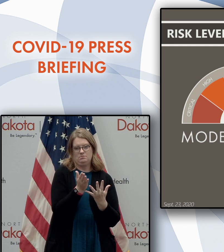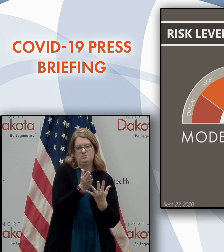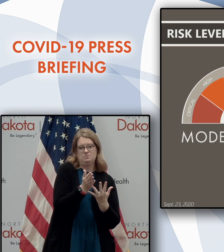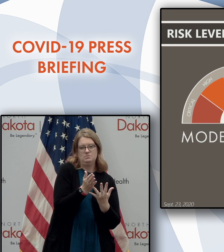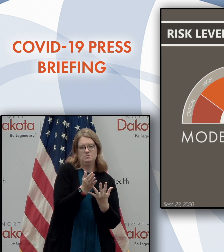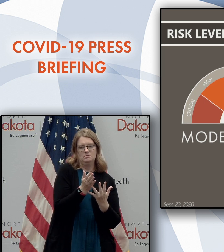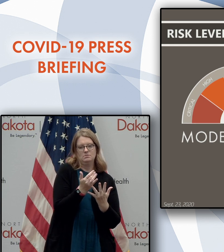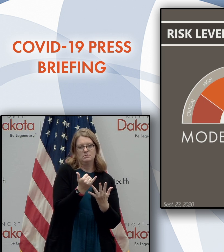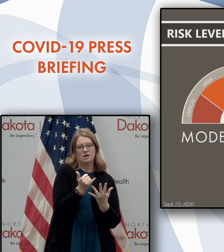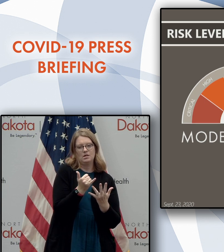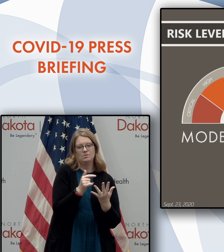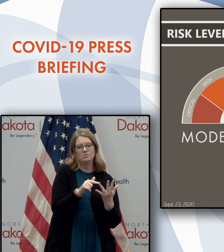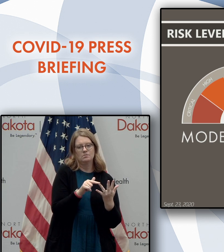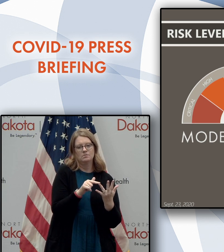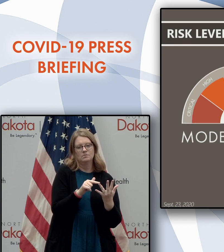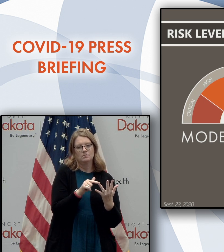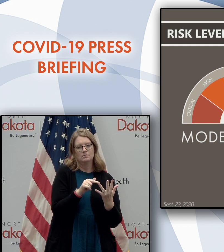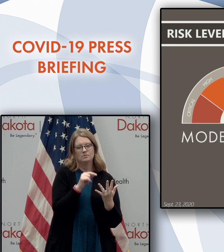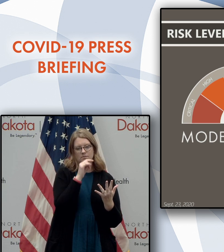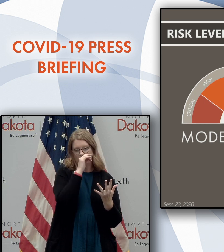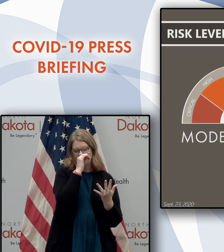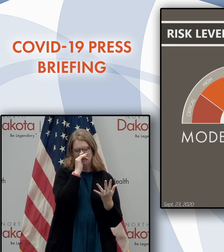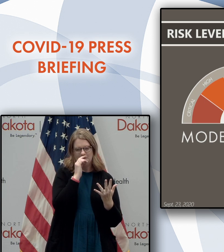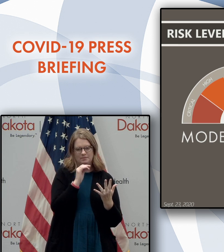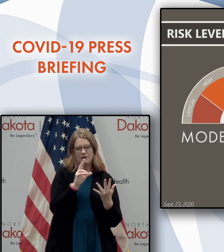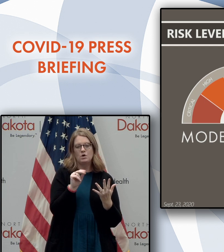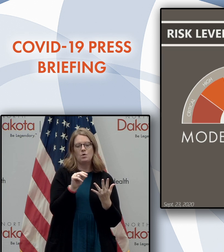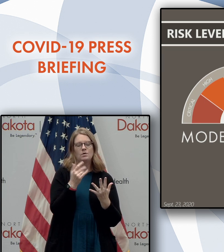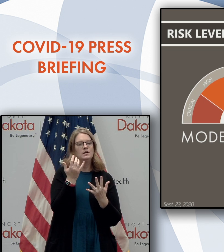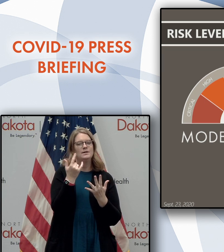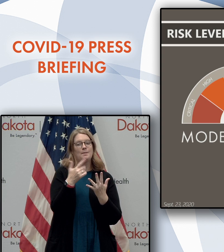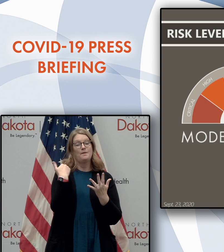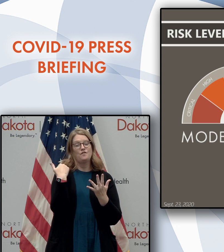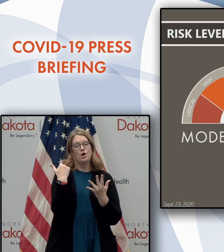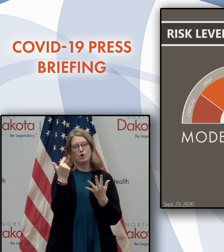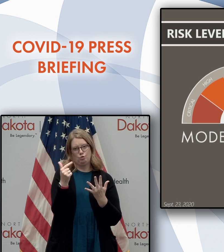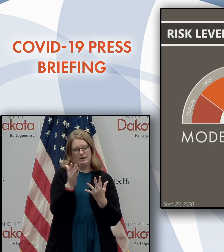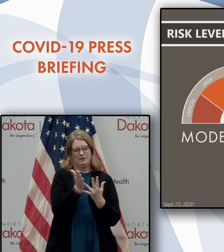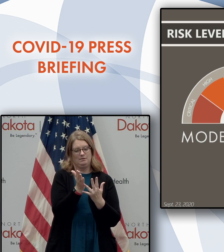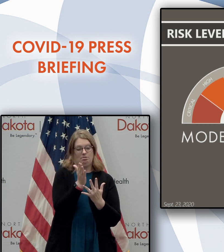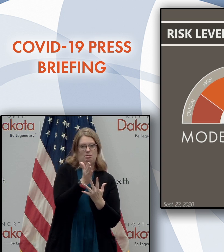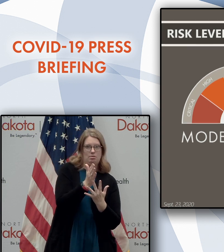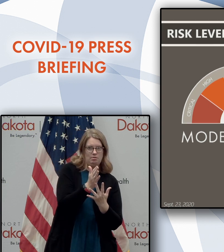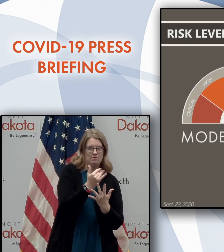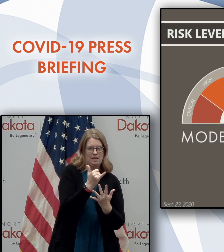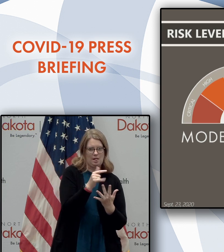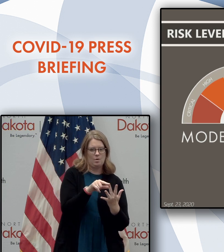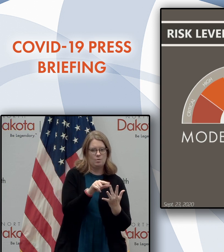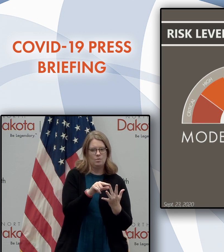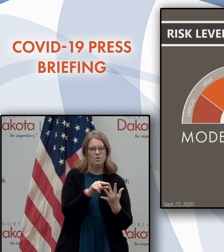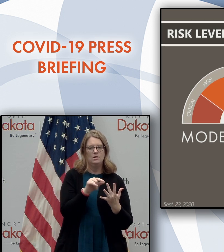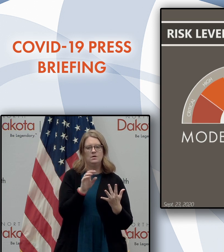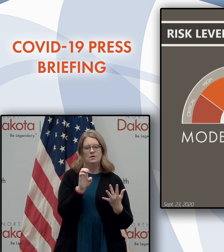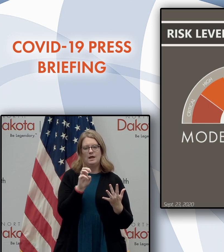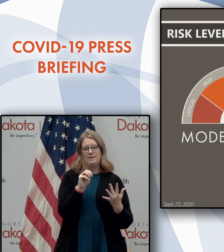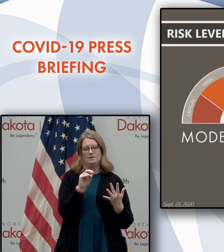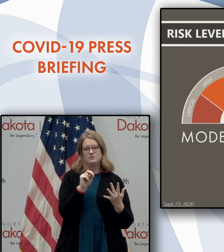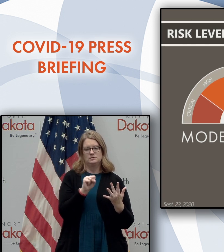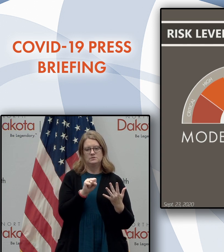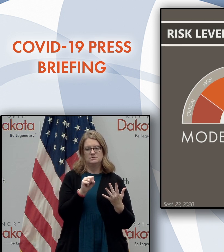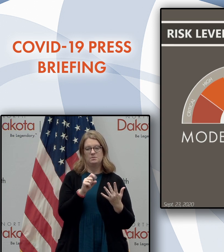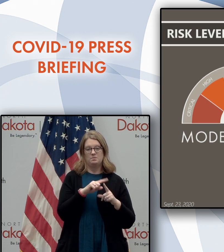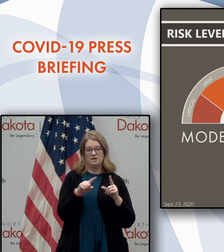give citizens and businesses an opportunity to adjust in institutions as needed, but this is the counties that are going from